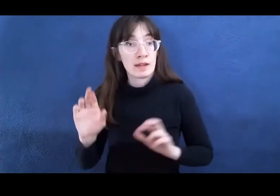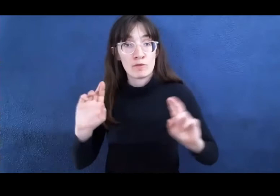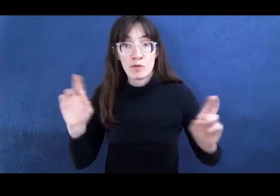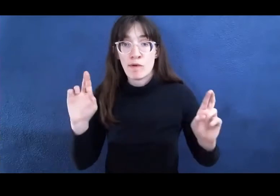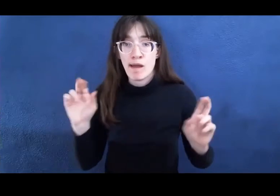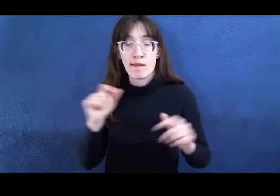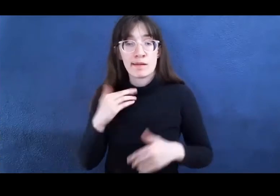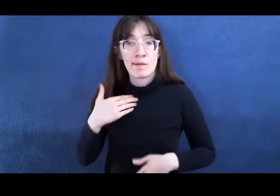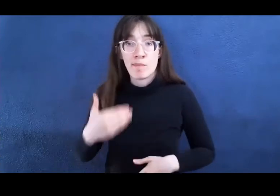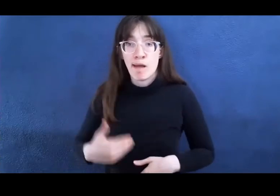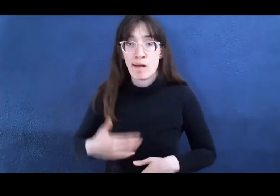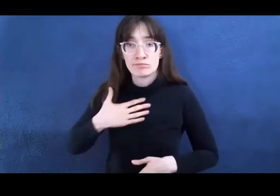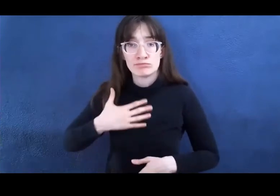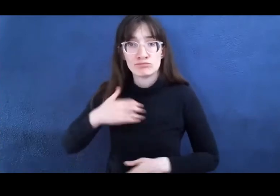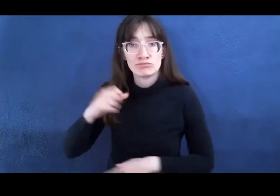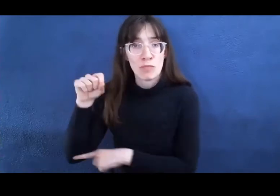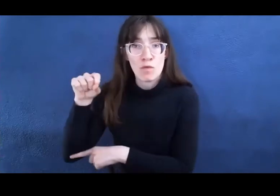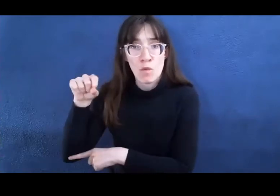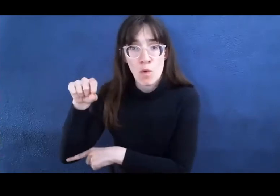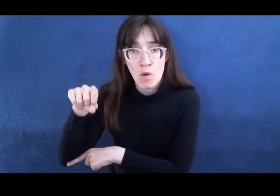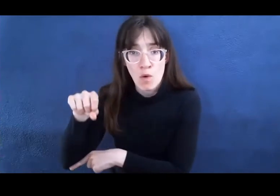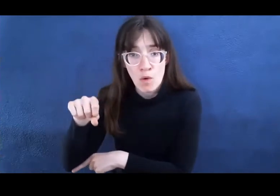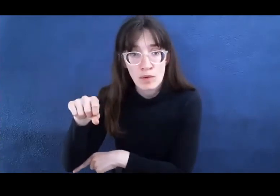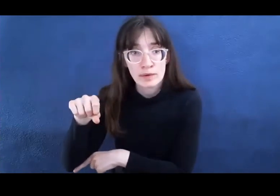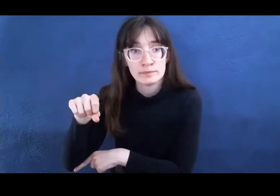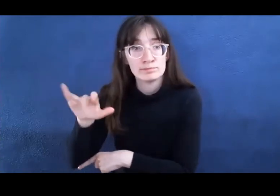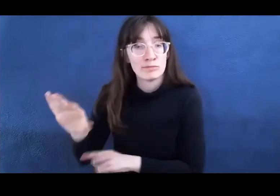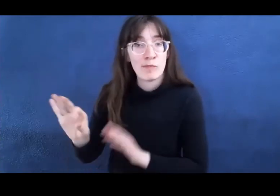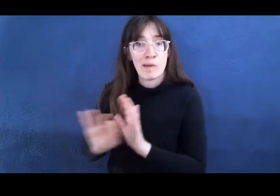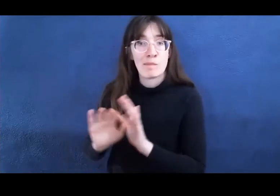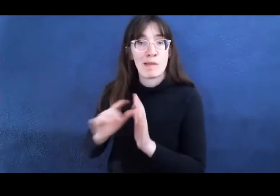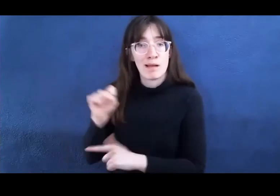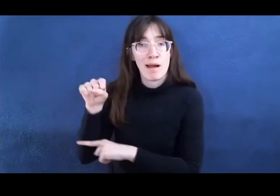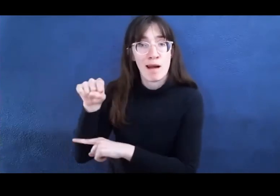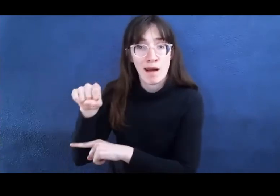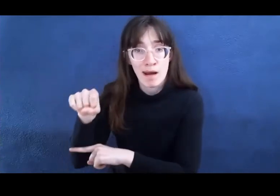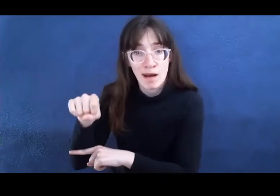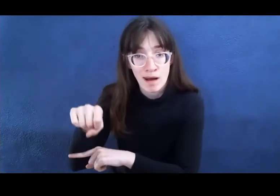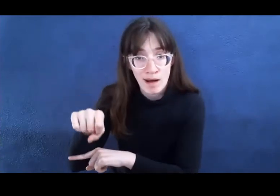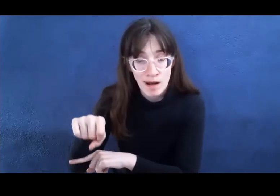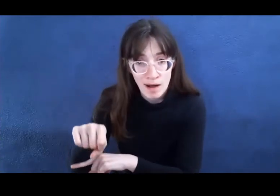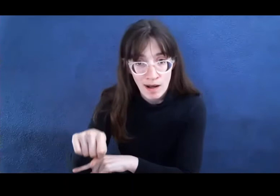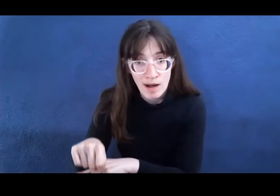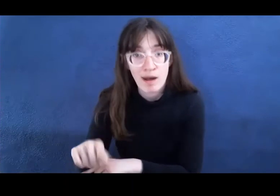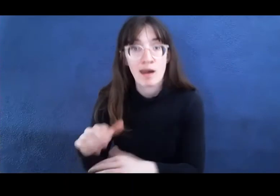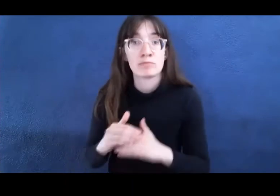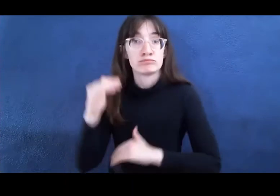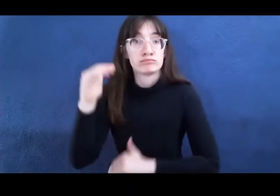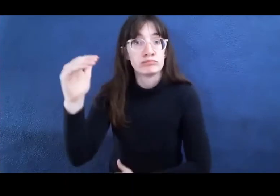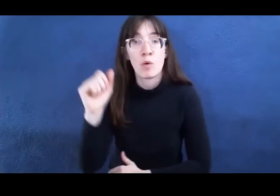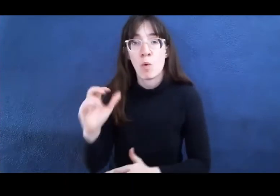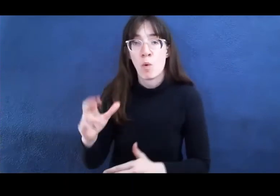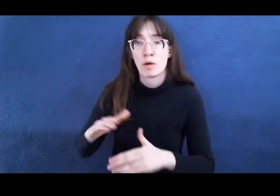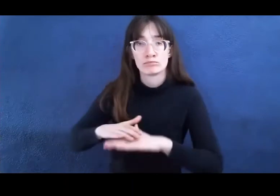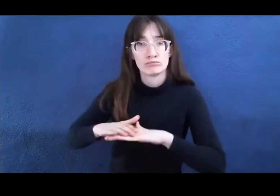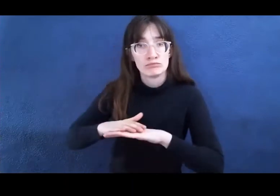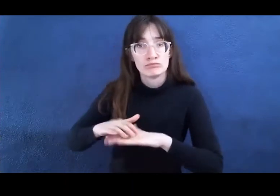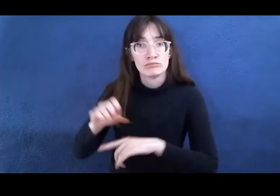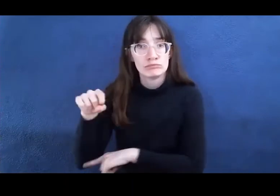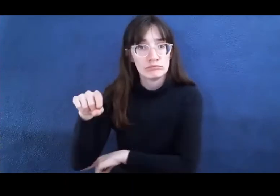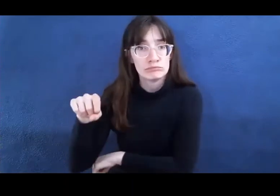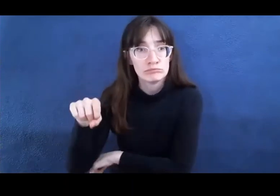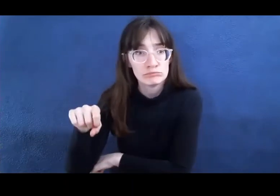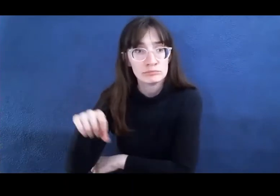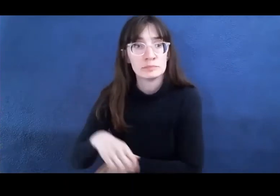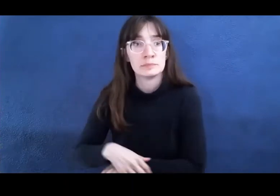body forward, choosing how far forward you like to lean. And in your own time, you might start to lean your upper